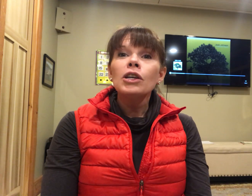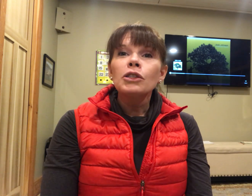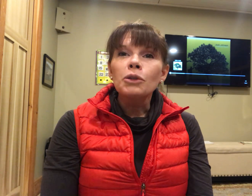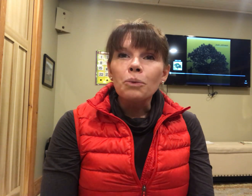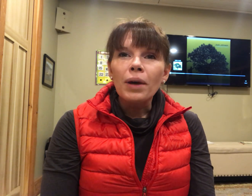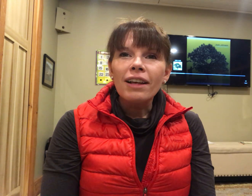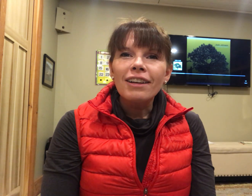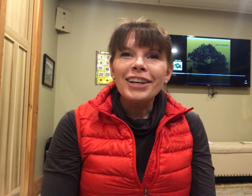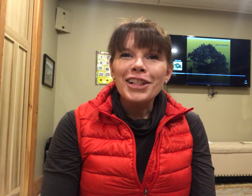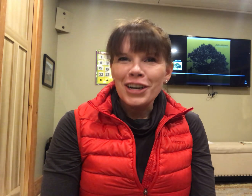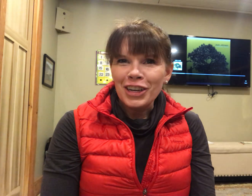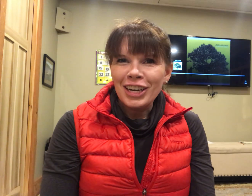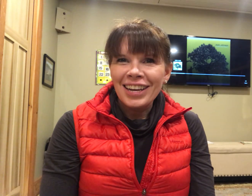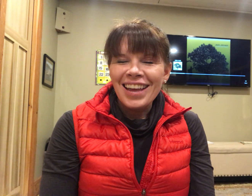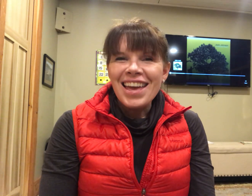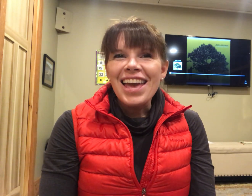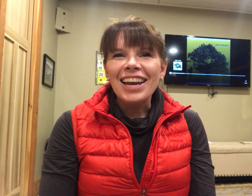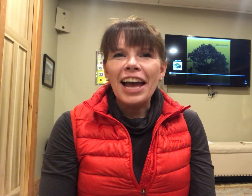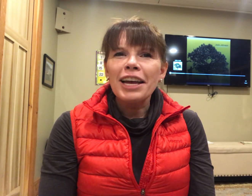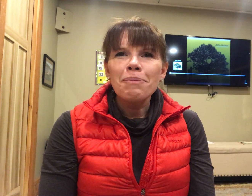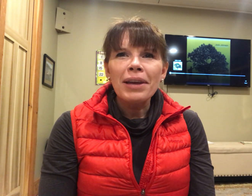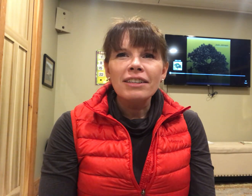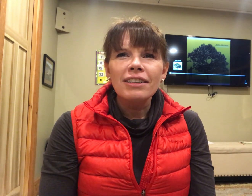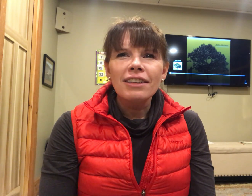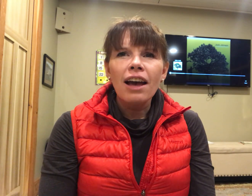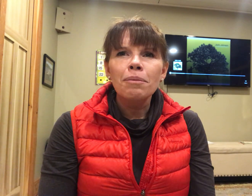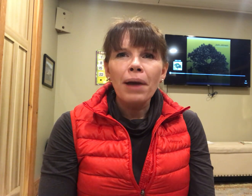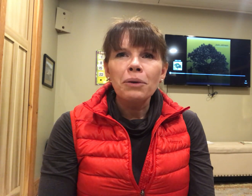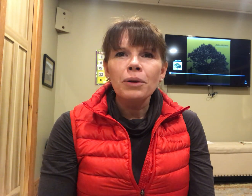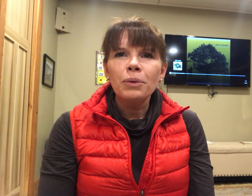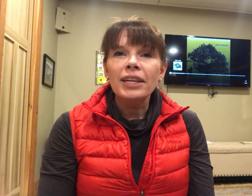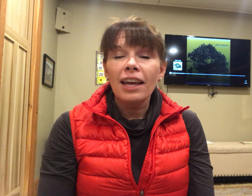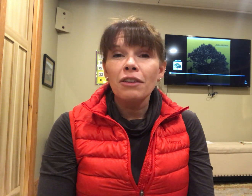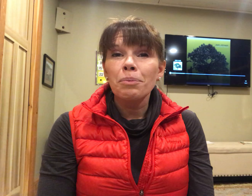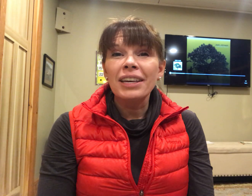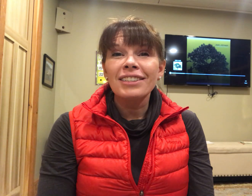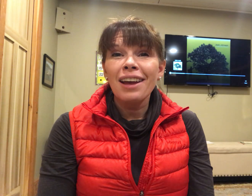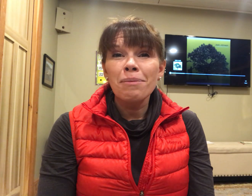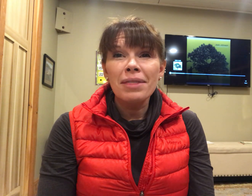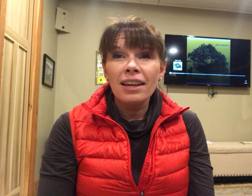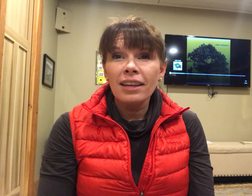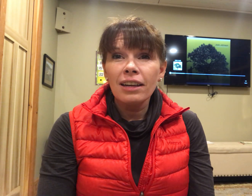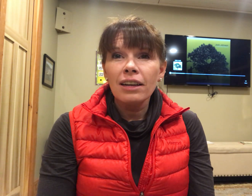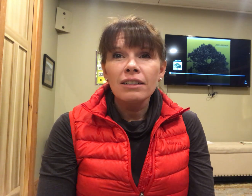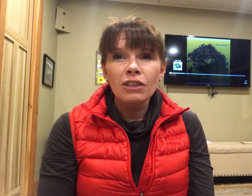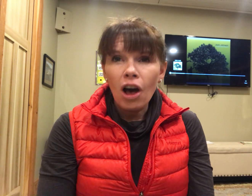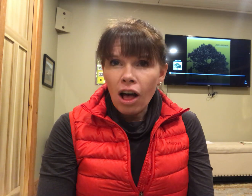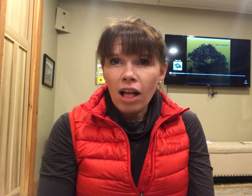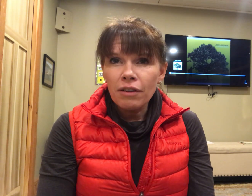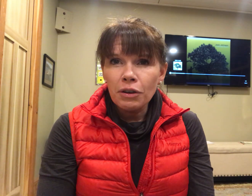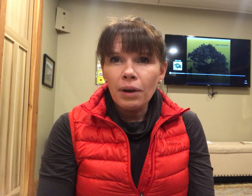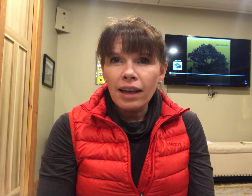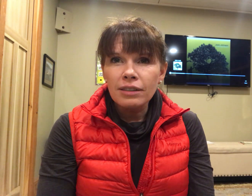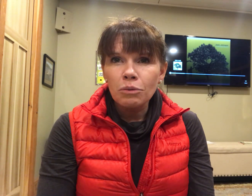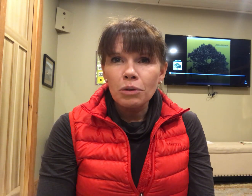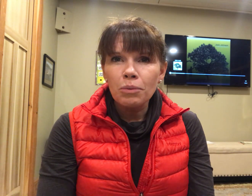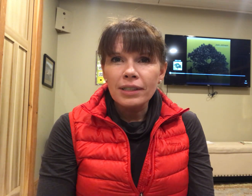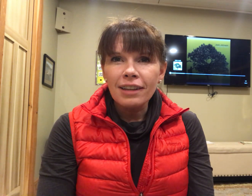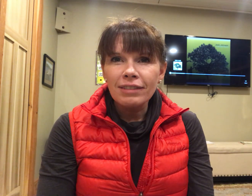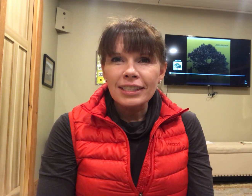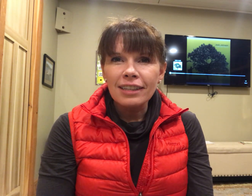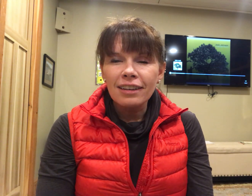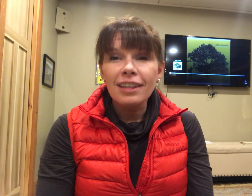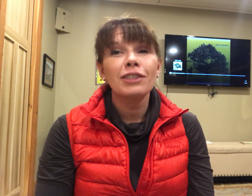song to Will Clark. And I picked the song Better When We're Together because I'm thinking to all of you guys in